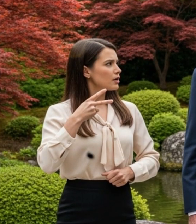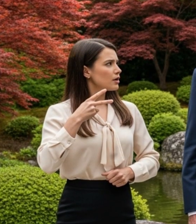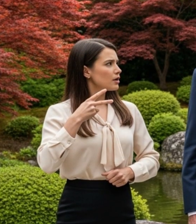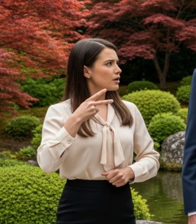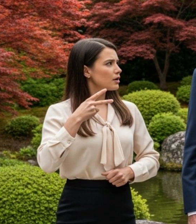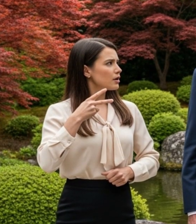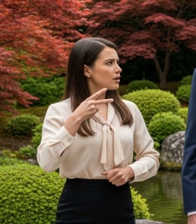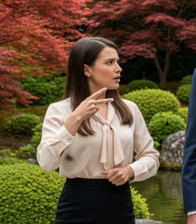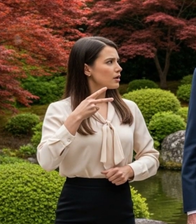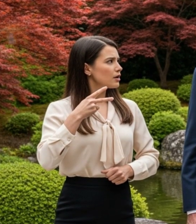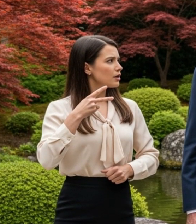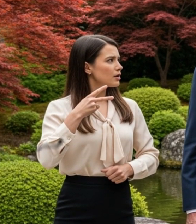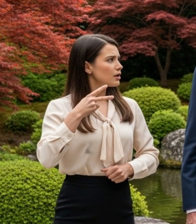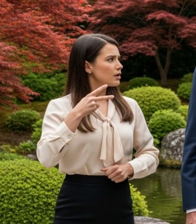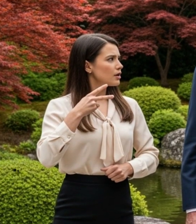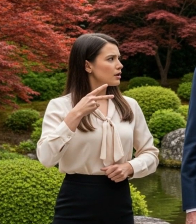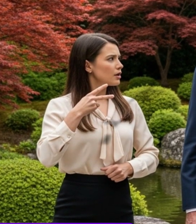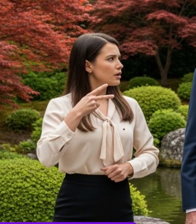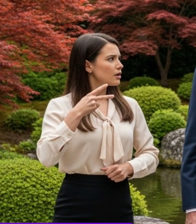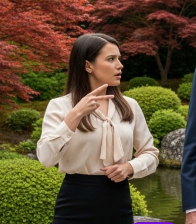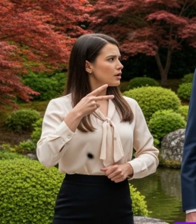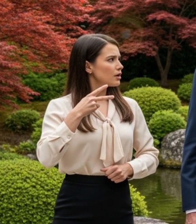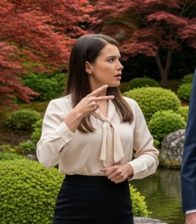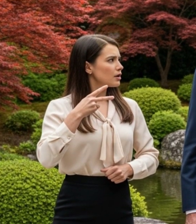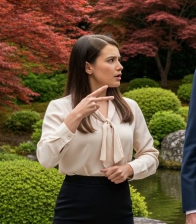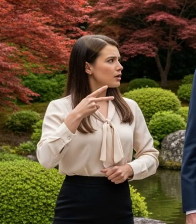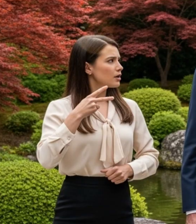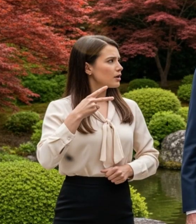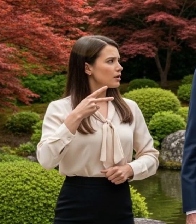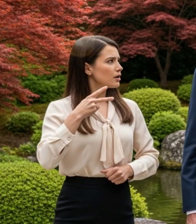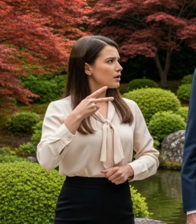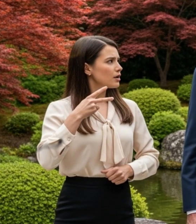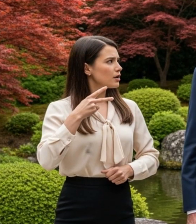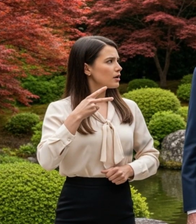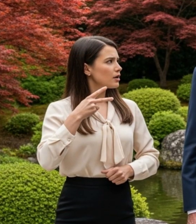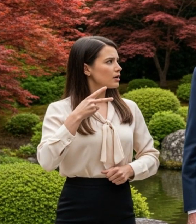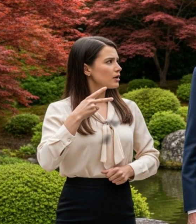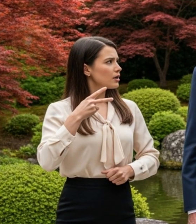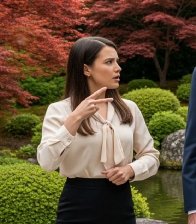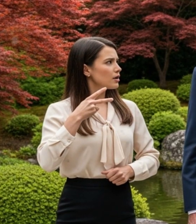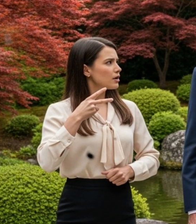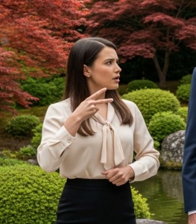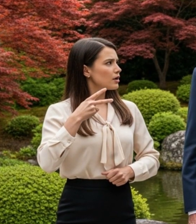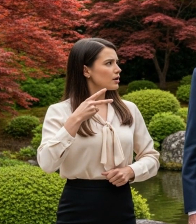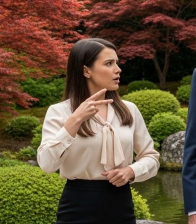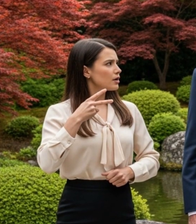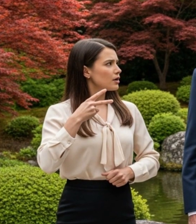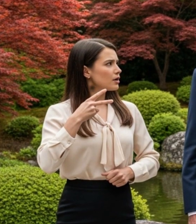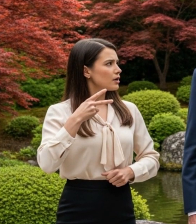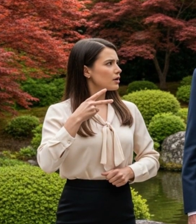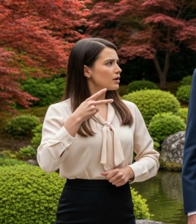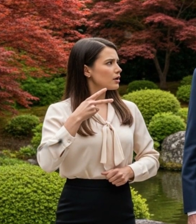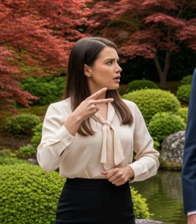you did, but you've caught the attention of one of New York's most influential men. This could be